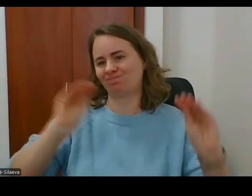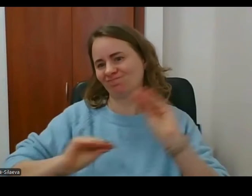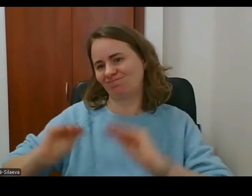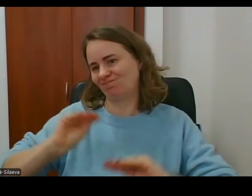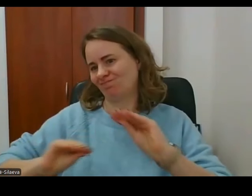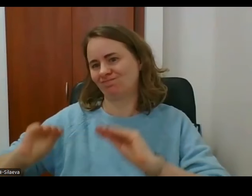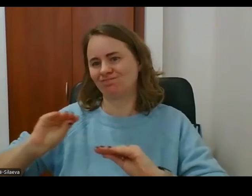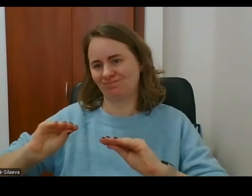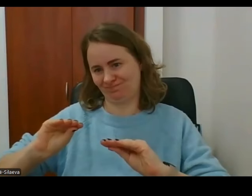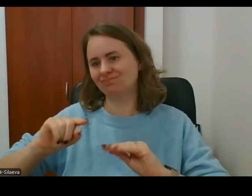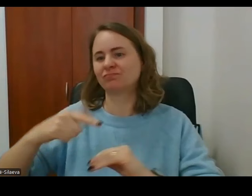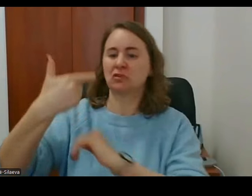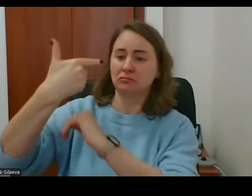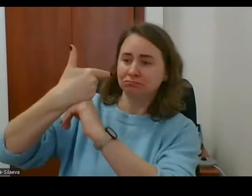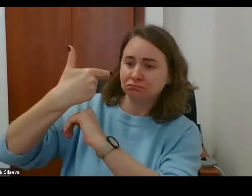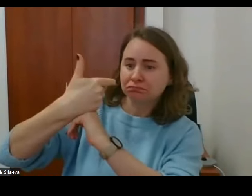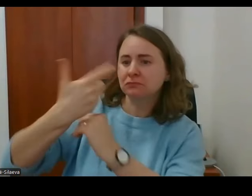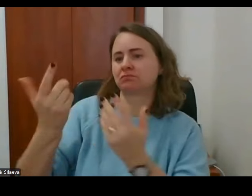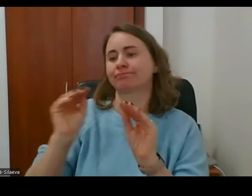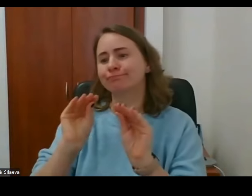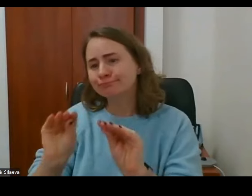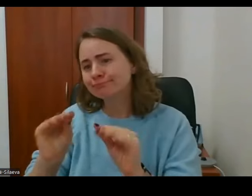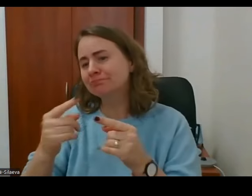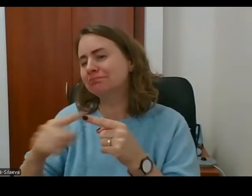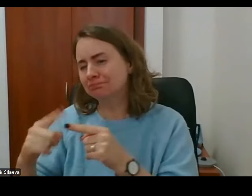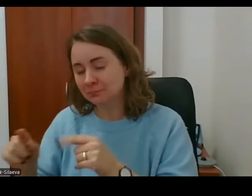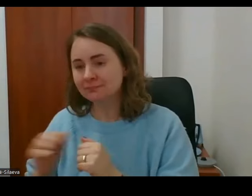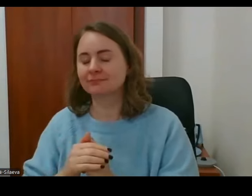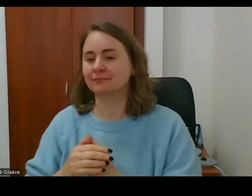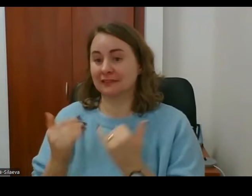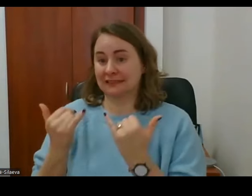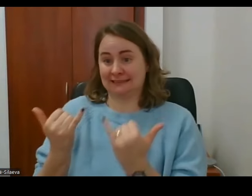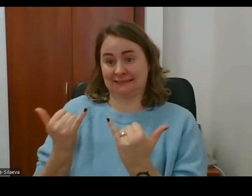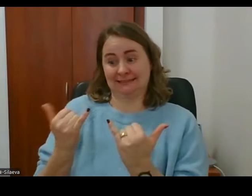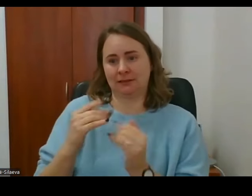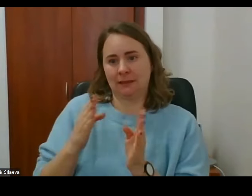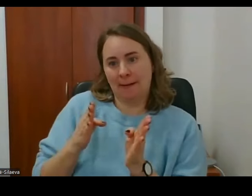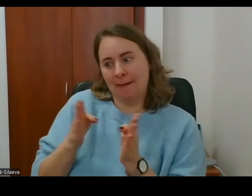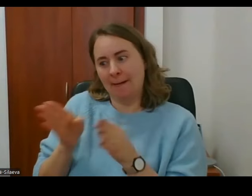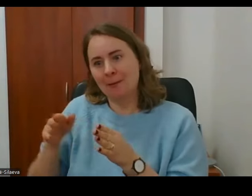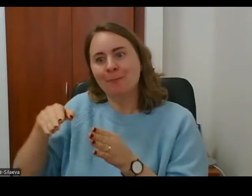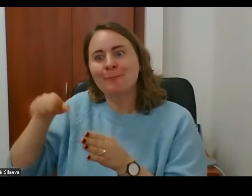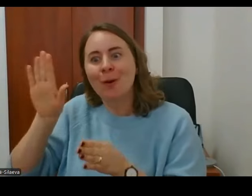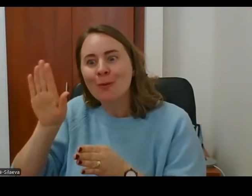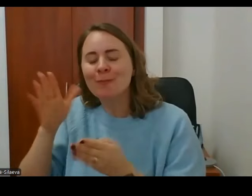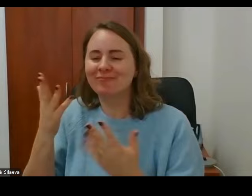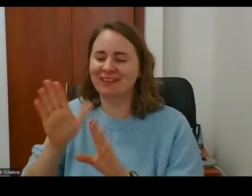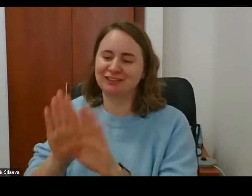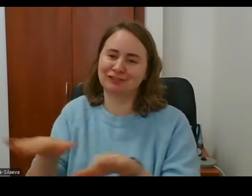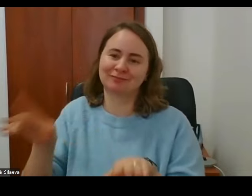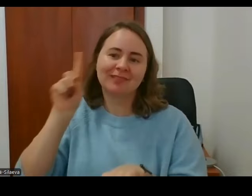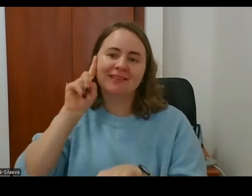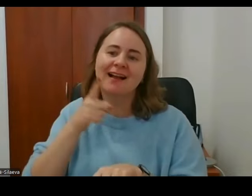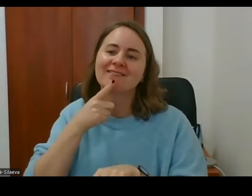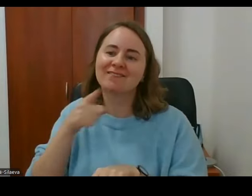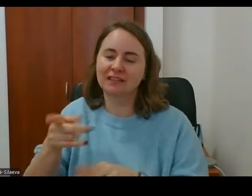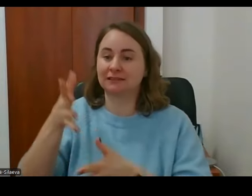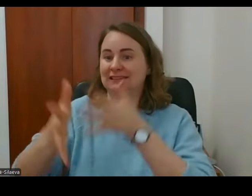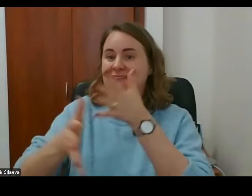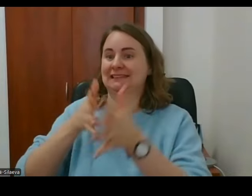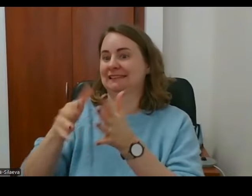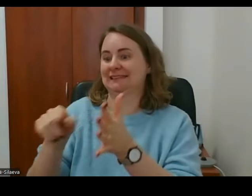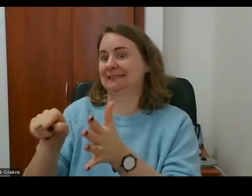work as a methodologist, where I prepare materials, I do filming and other things. Also, right